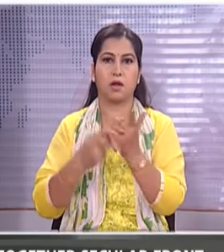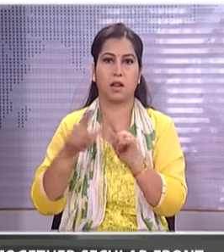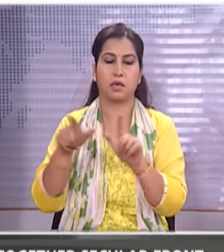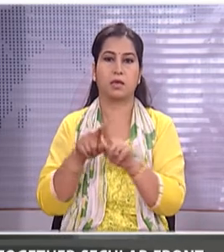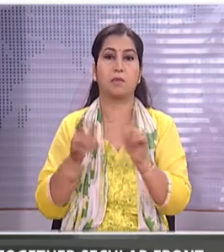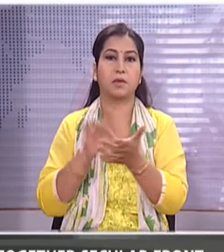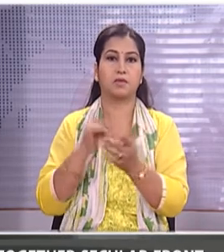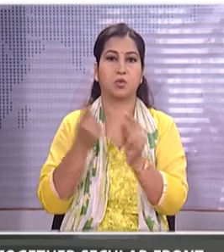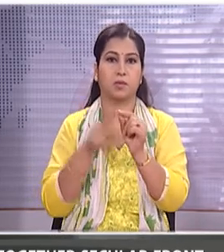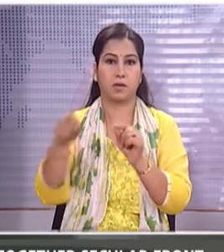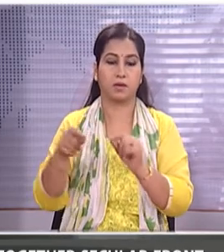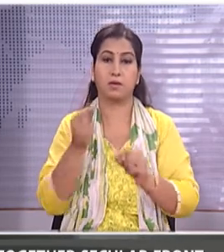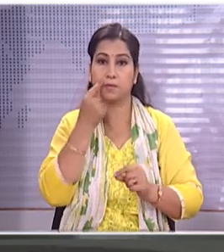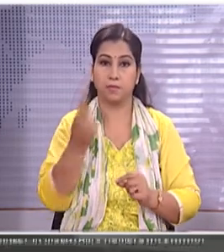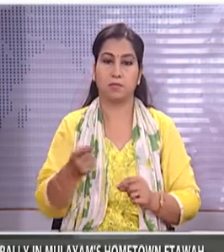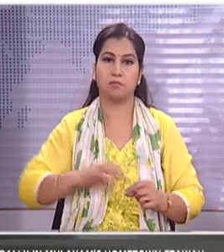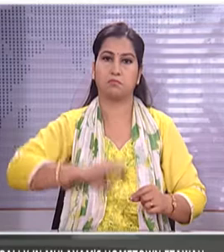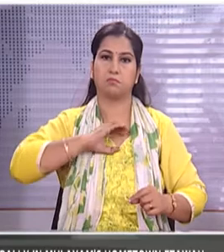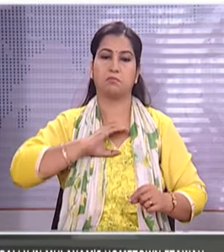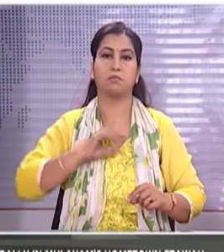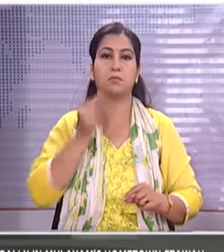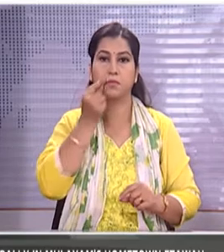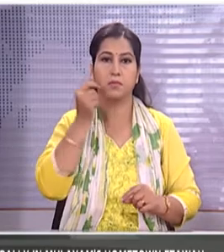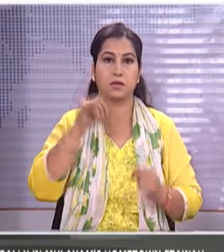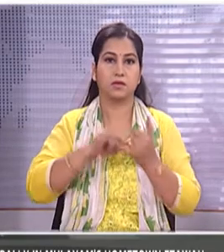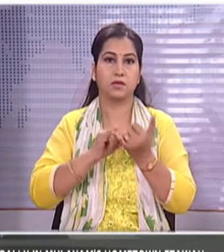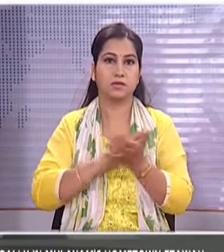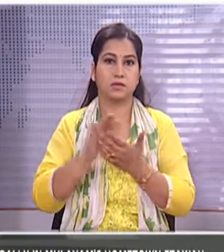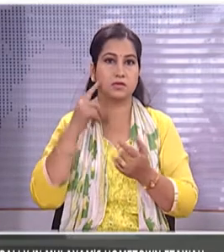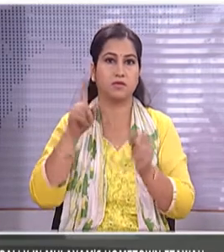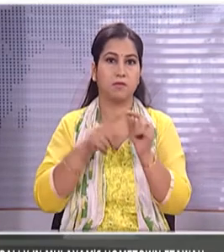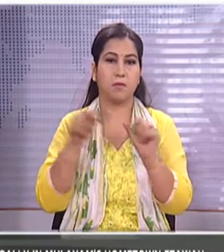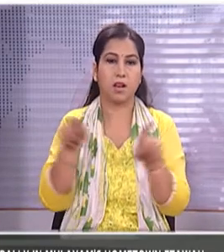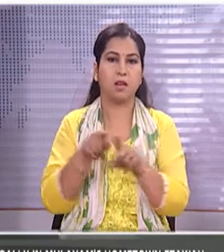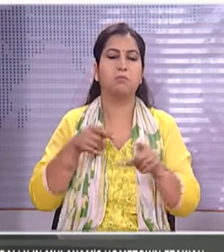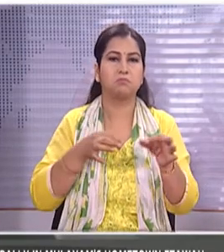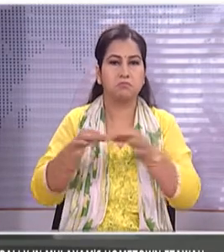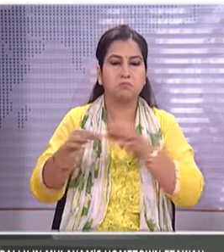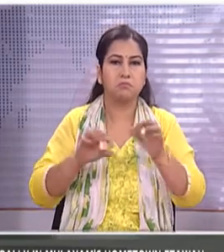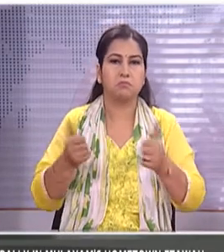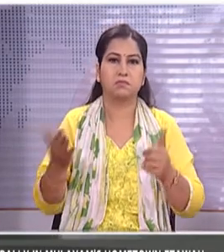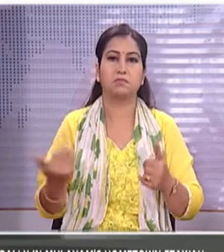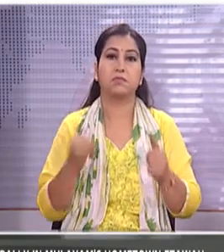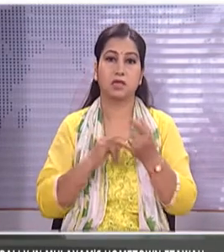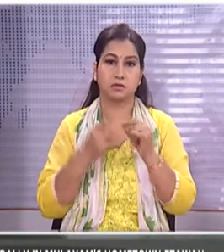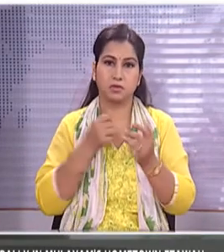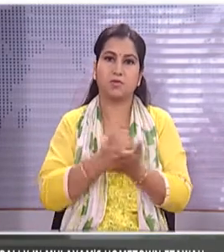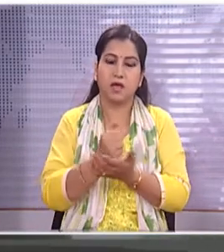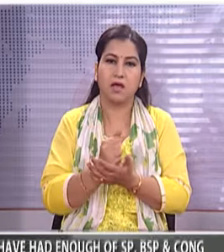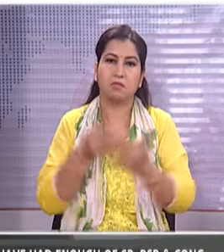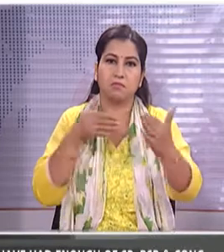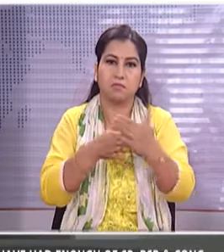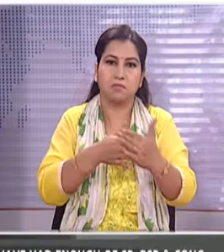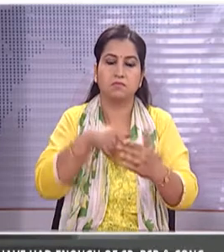Pradesh. Mulayam Singh has sent his confidant Shivpal Yadav to Delhi to explore possibilities. Meanwhile, if the SP is trying to hit